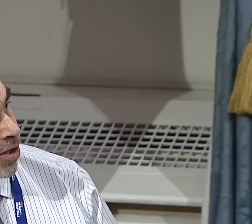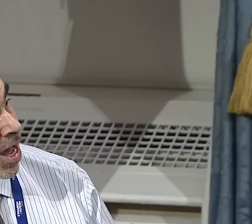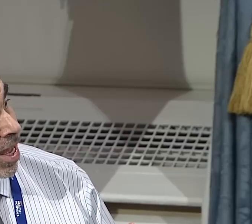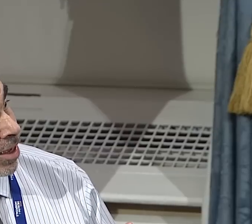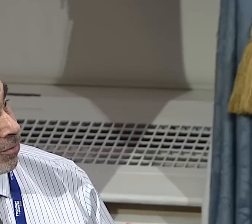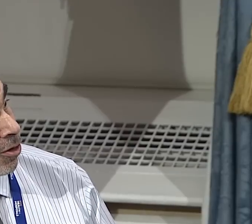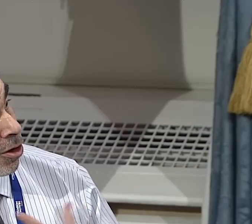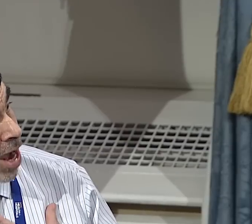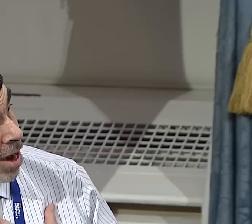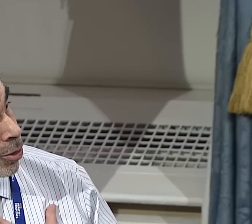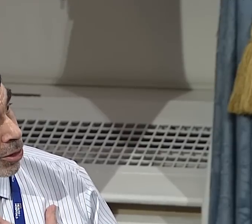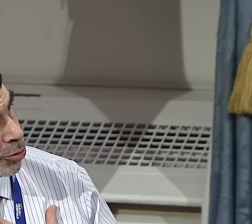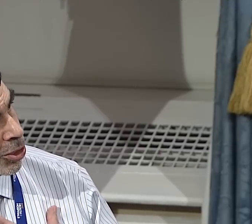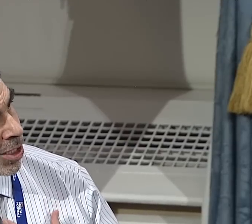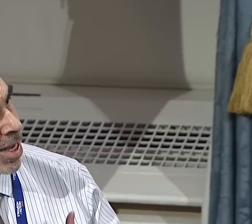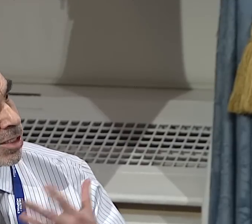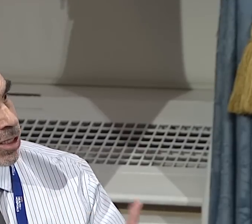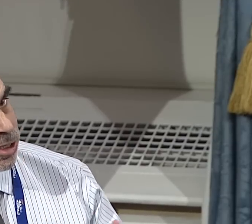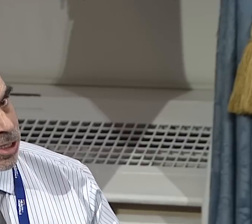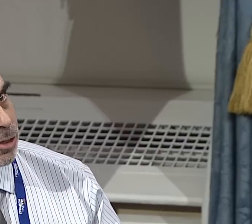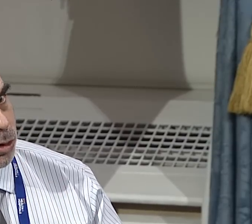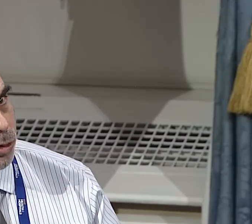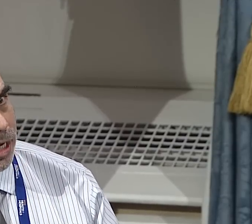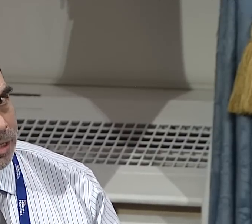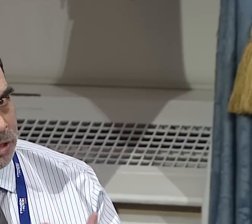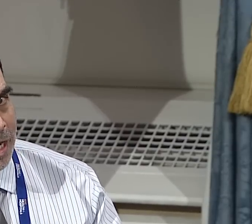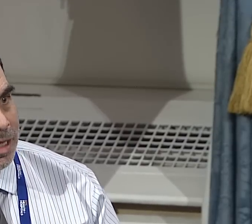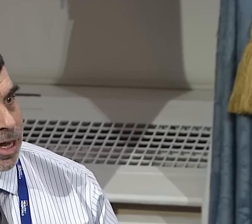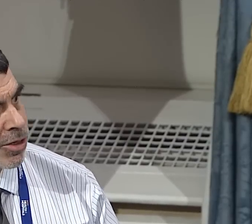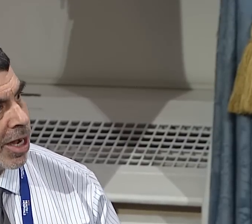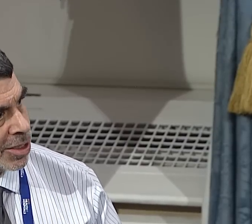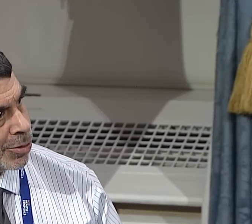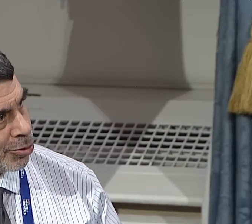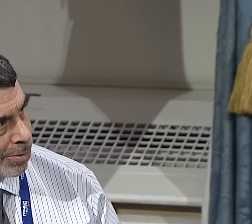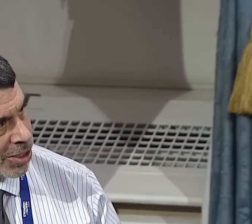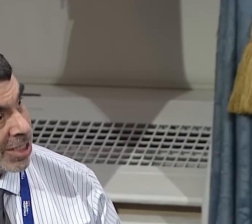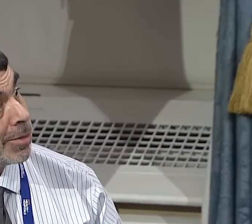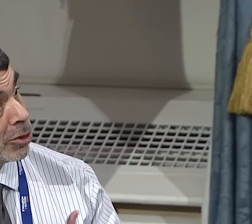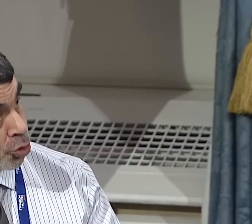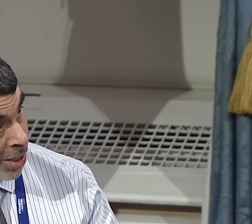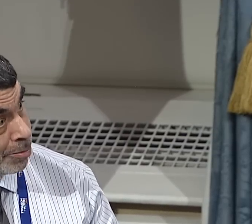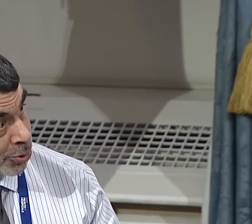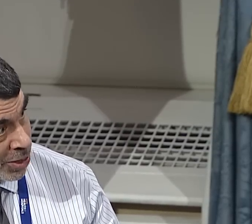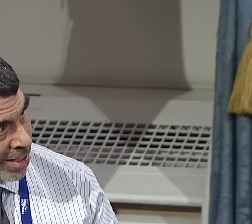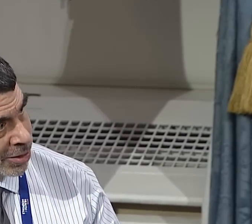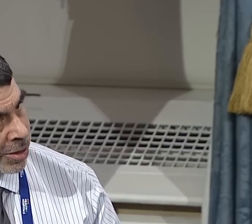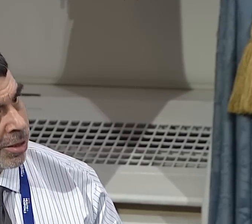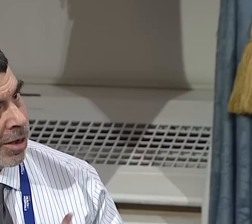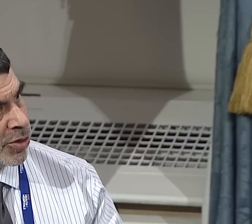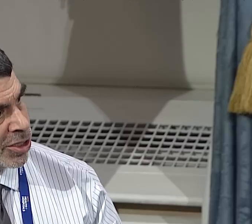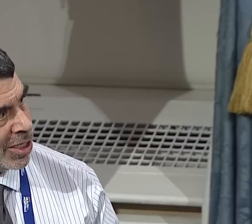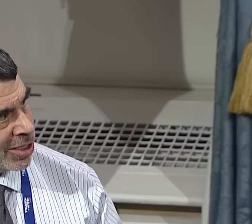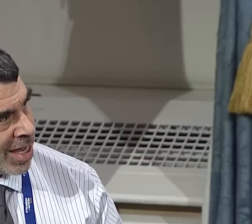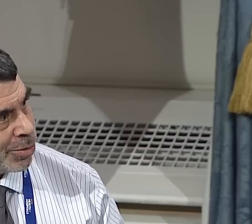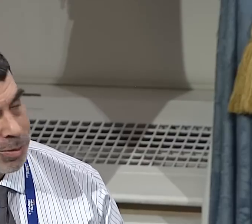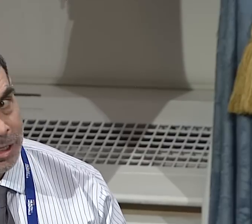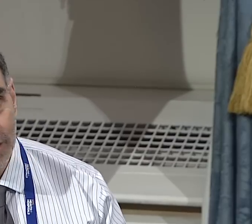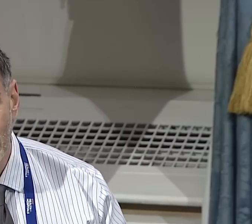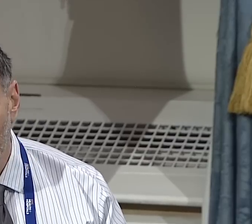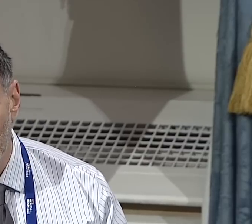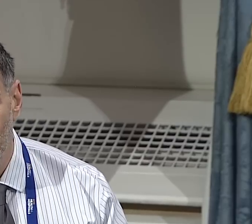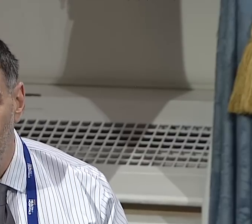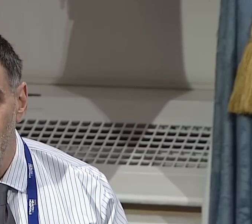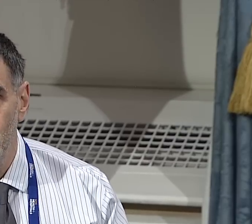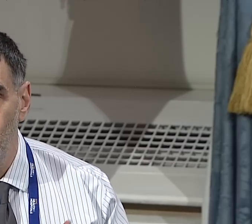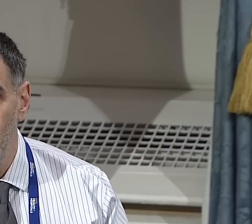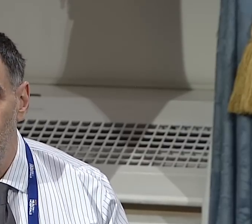counted 5 are ours, which again is consistent with what I keep saying, that health and hospitals represents about 20% of the city's